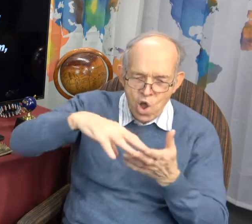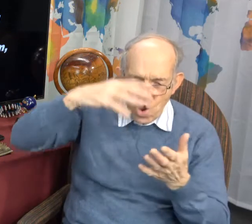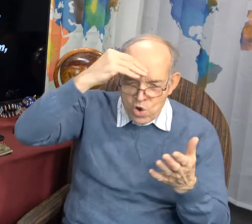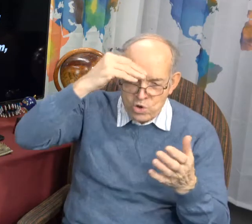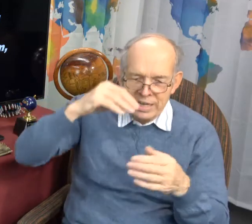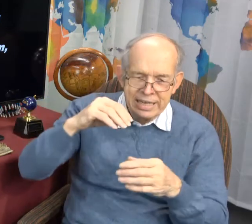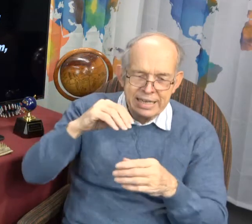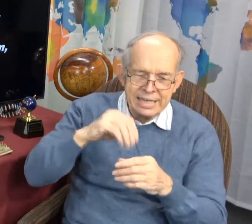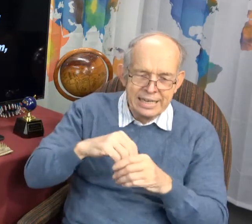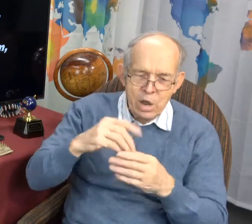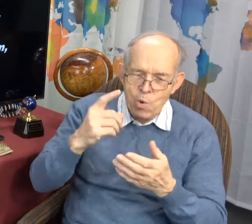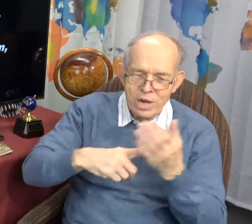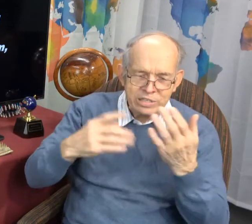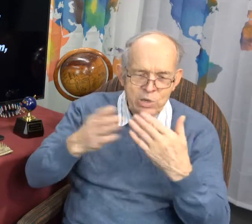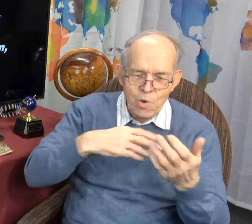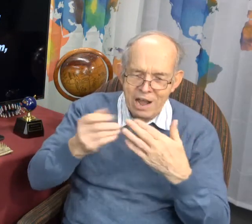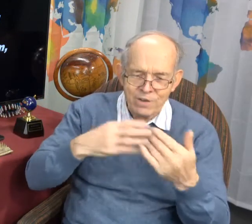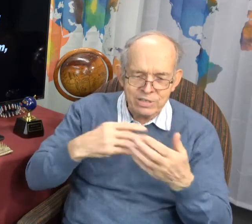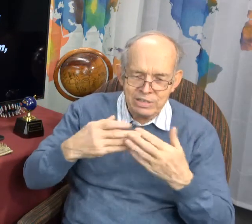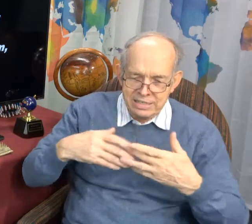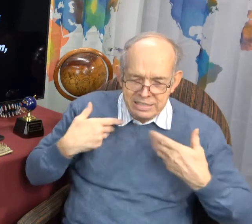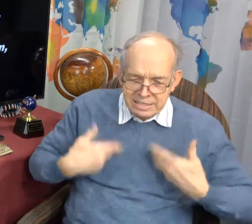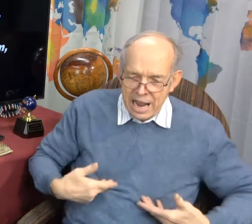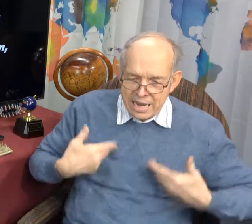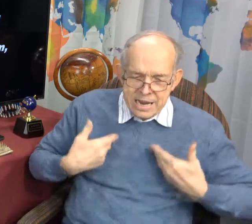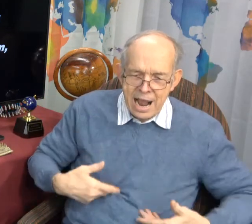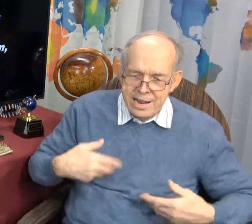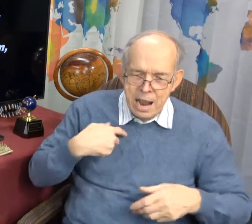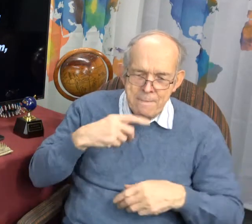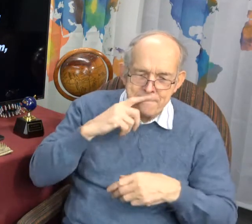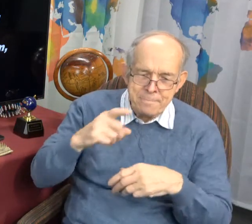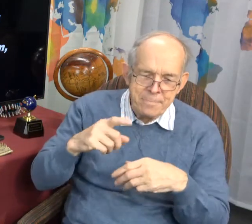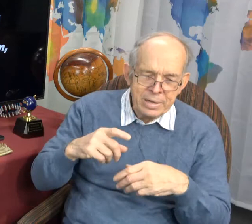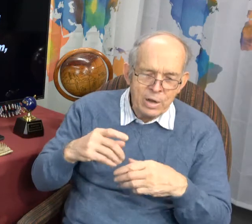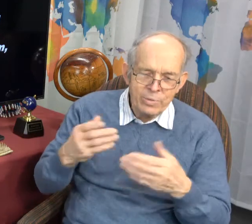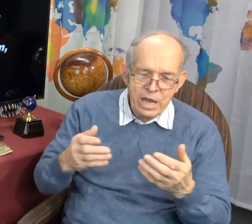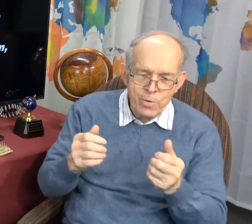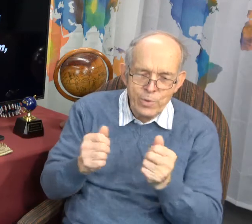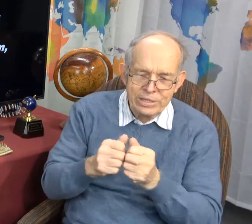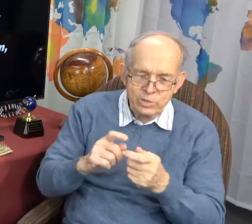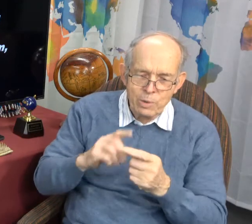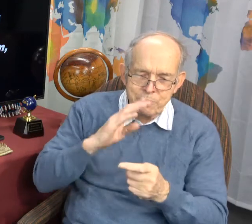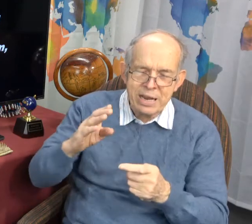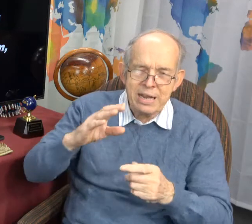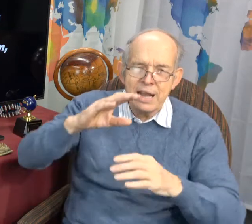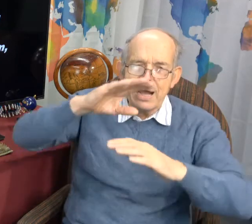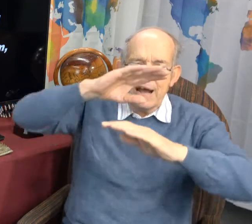learned in whatsoever say I am, that will you be